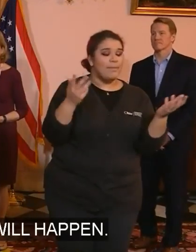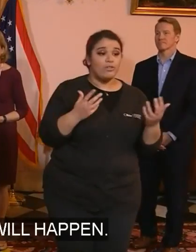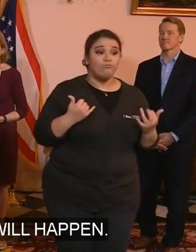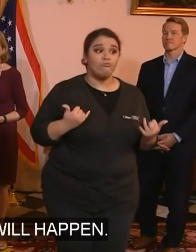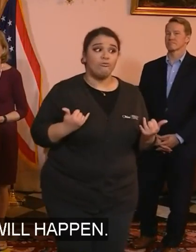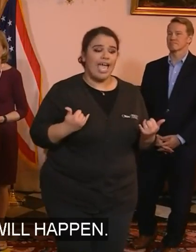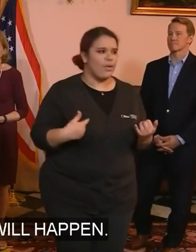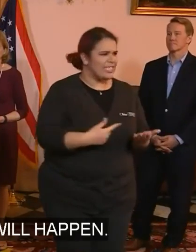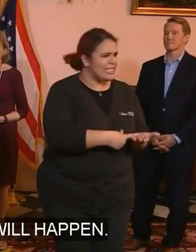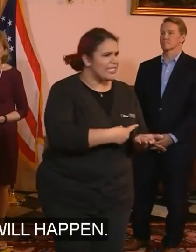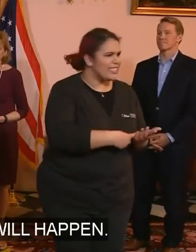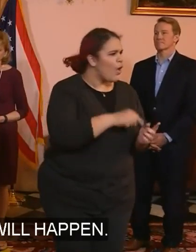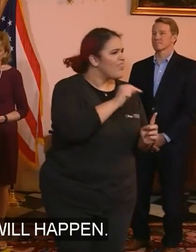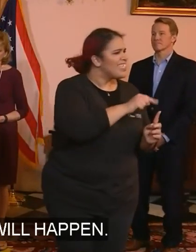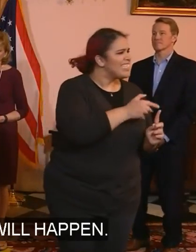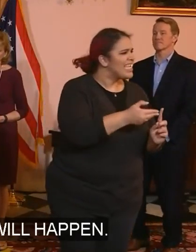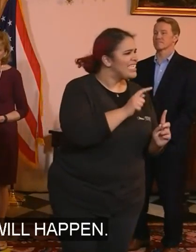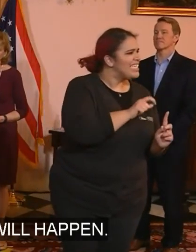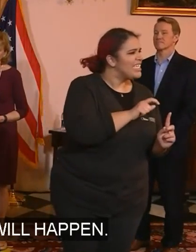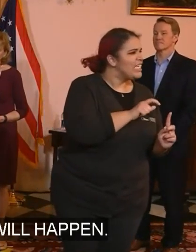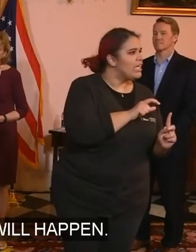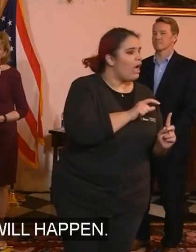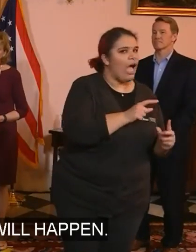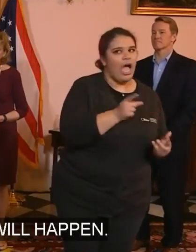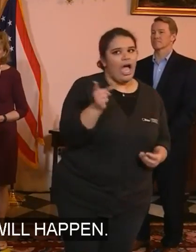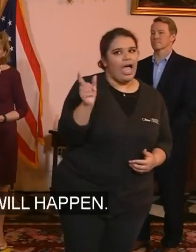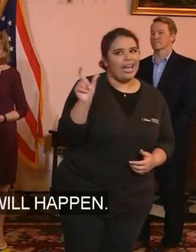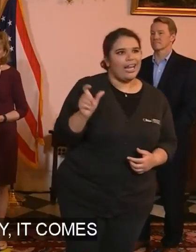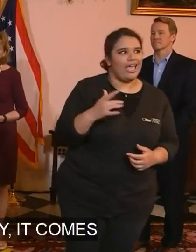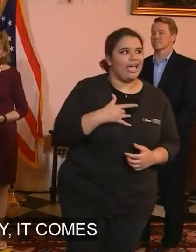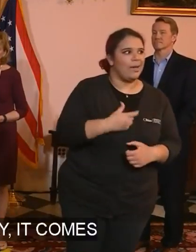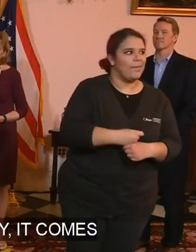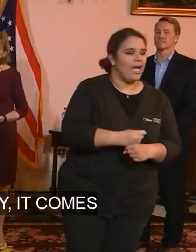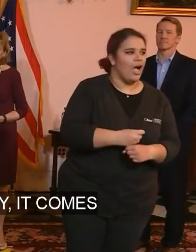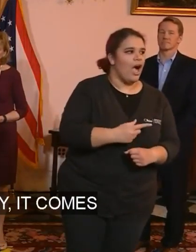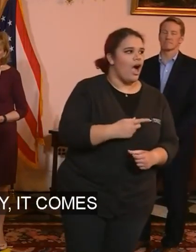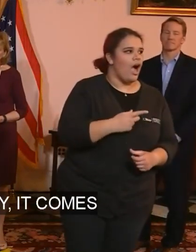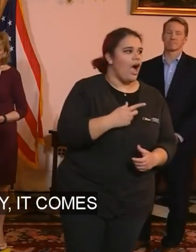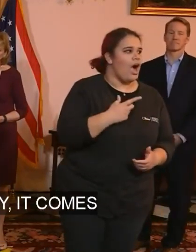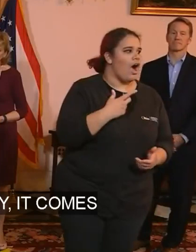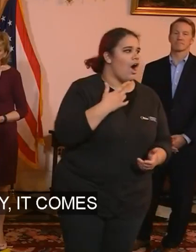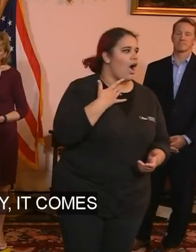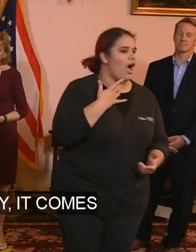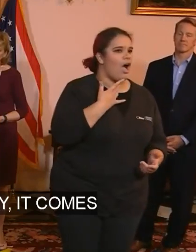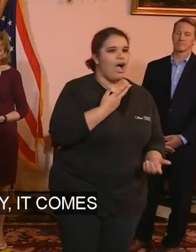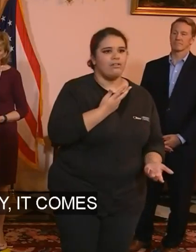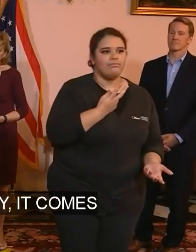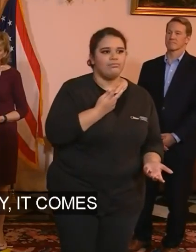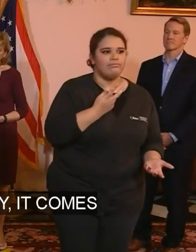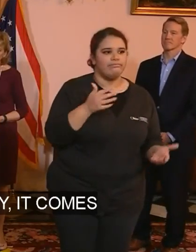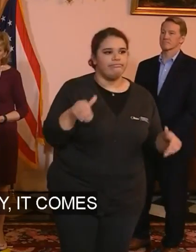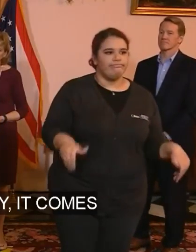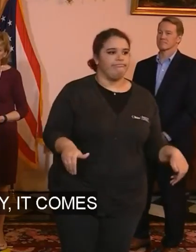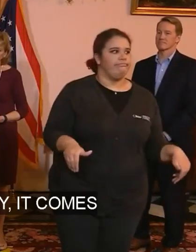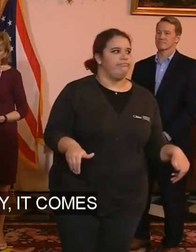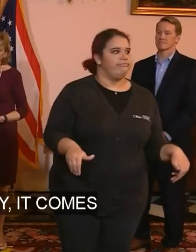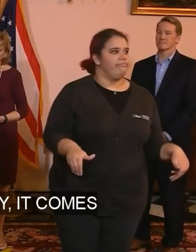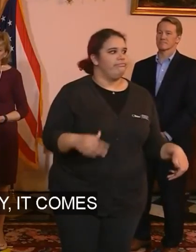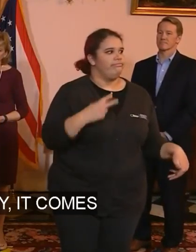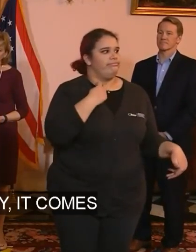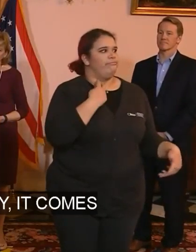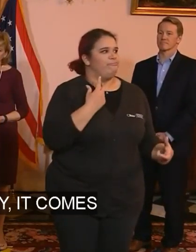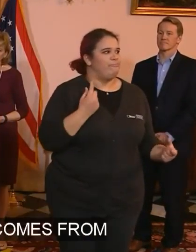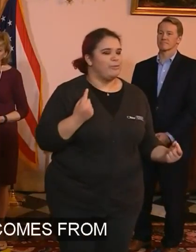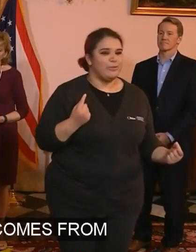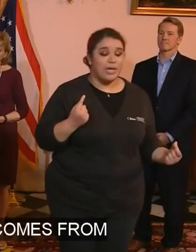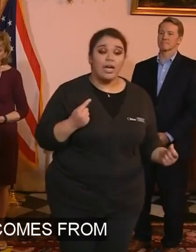Italy. We know a lot of stuff comes from China. Doesn't mean we shouldn't trade. Doesn't mean we shouldn't do the things that